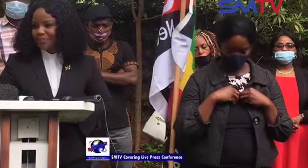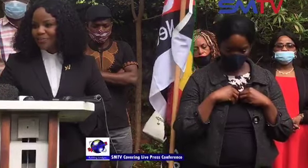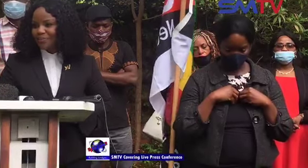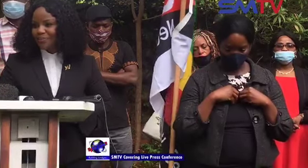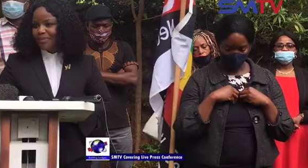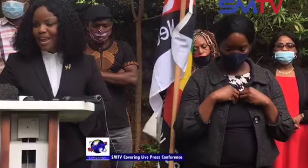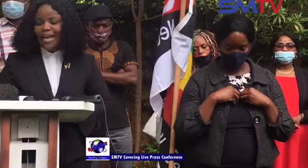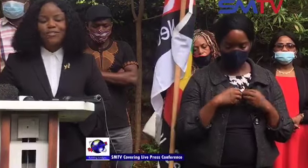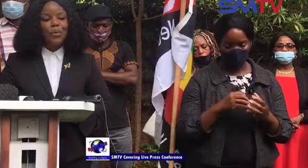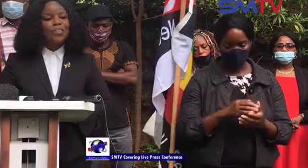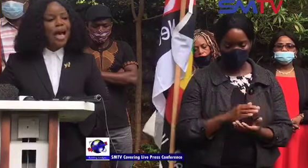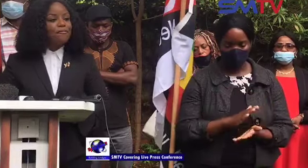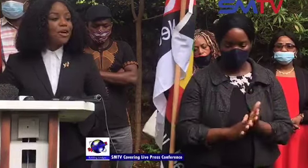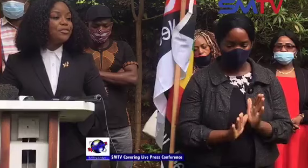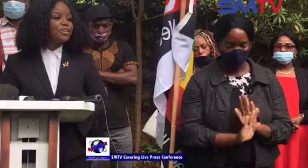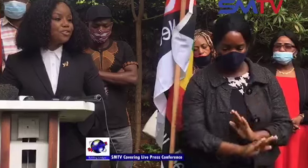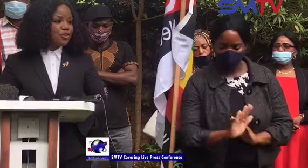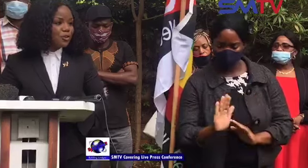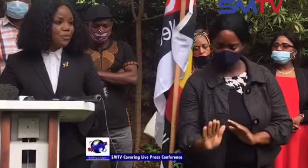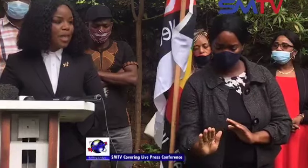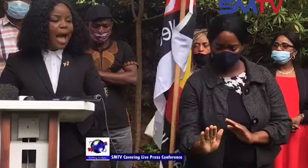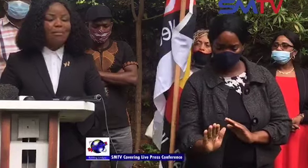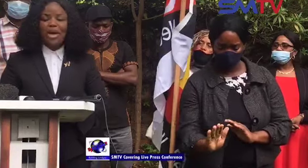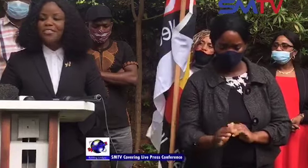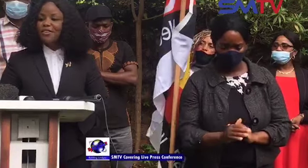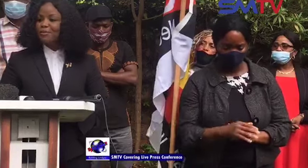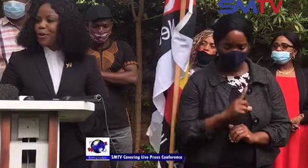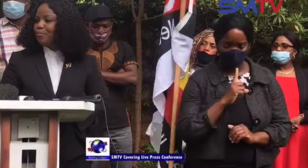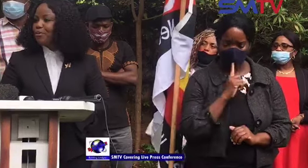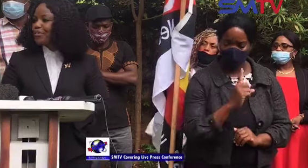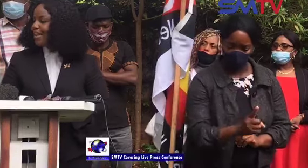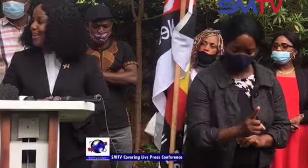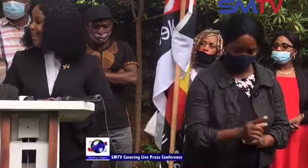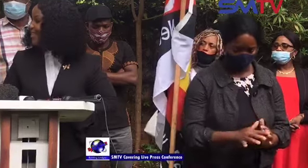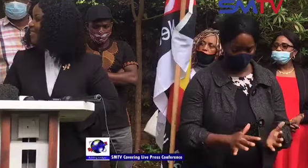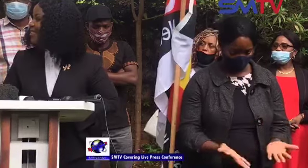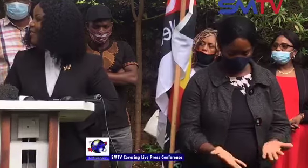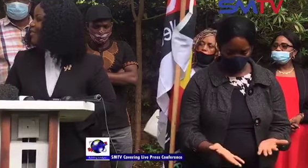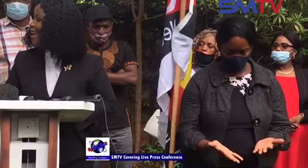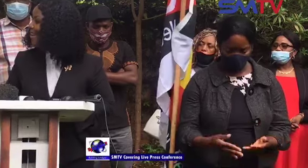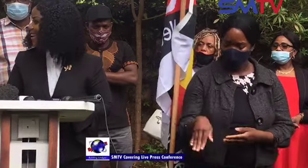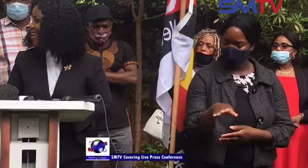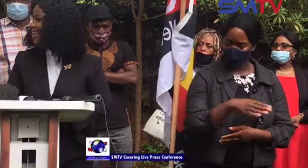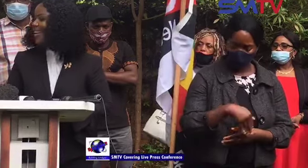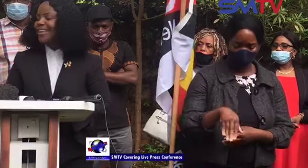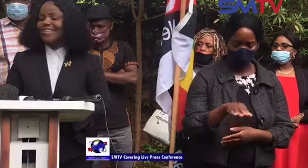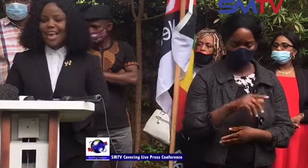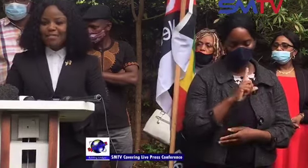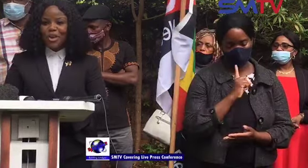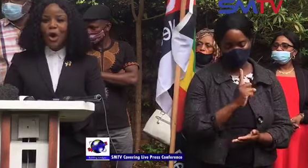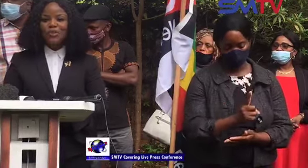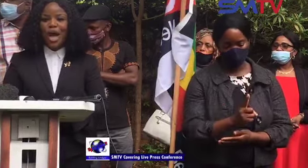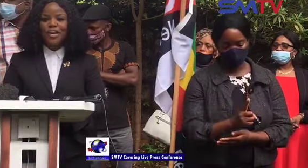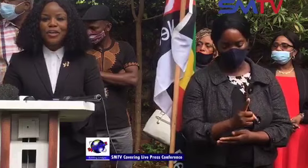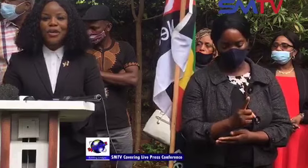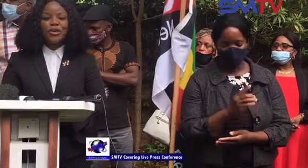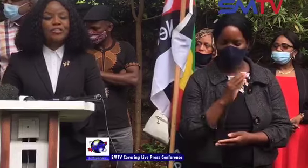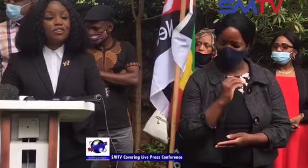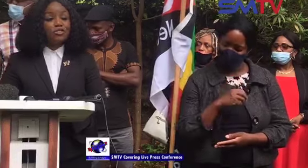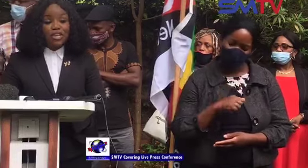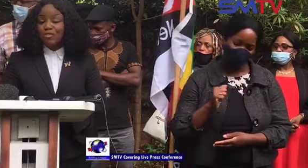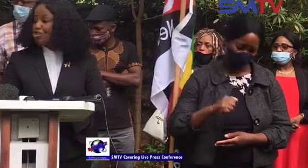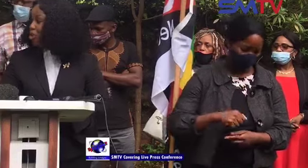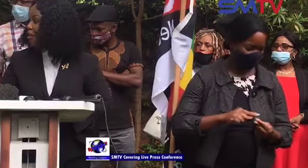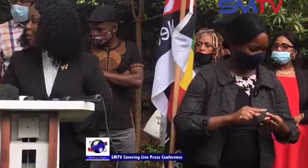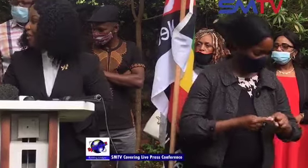struggle. And so without further ado, I'm going to defer proceedings to Senator David Coltat, who's